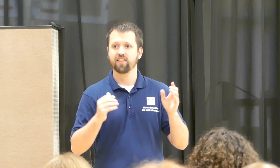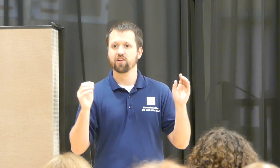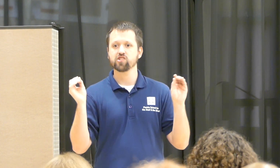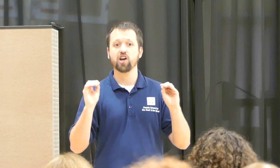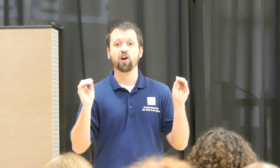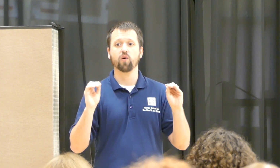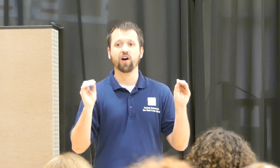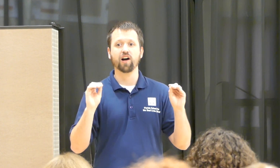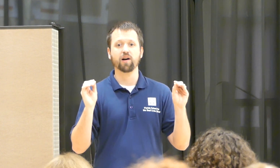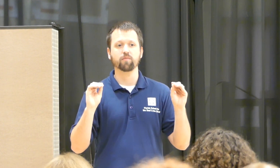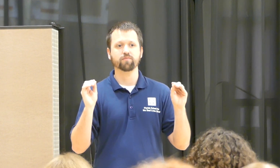There's no,